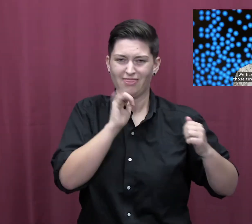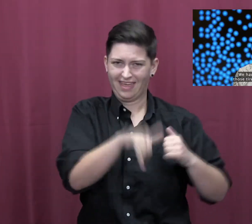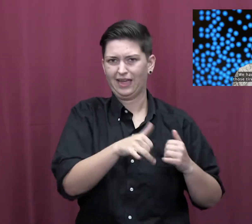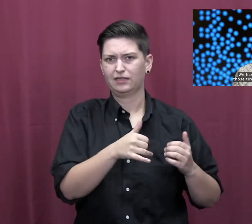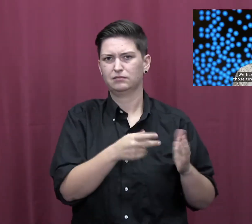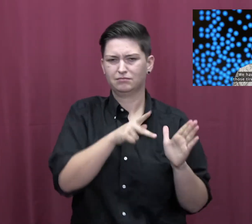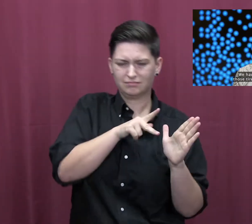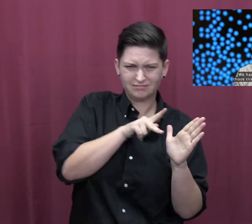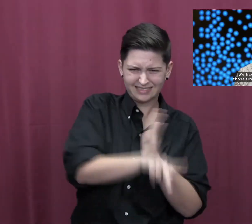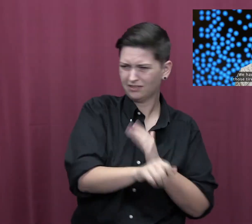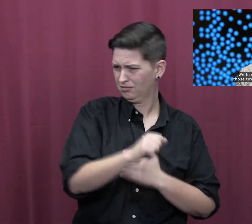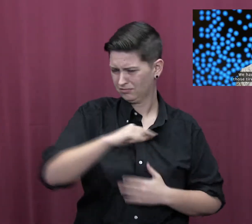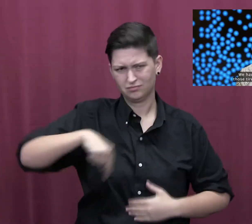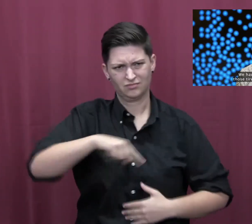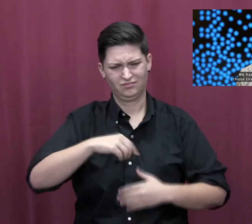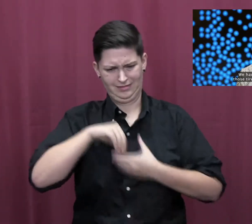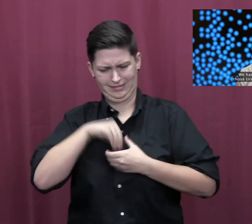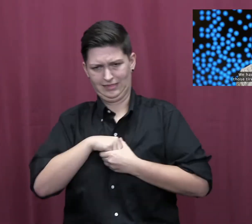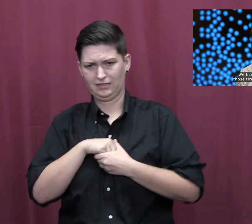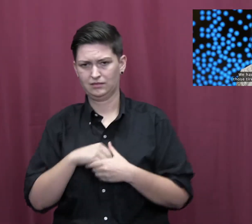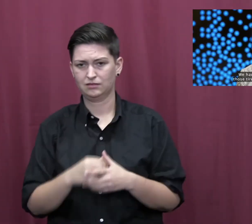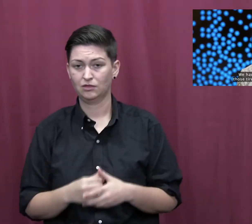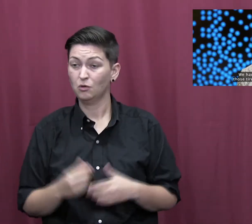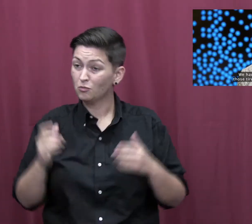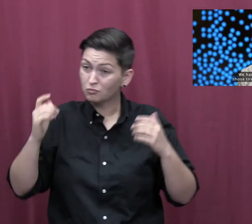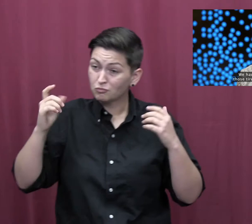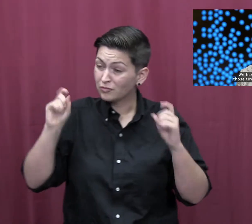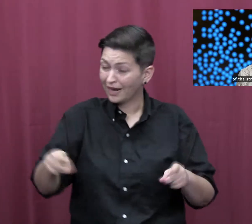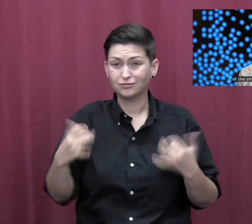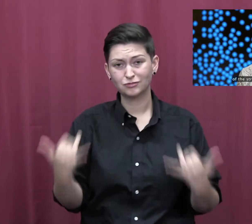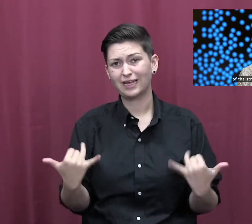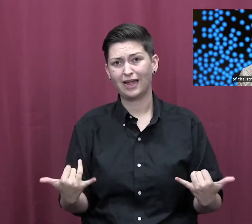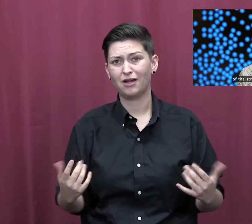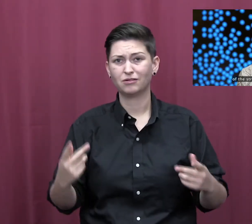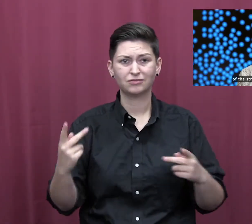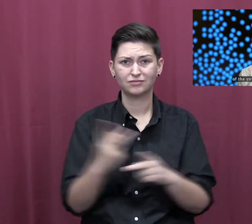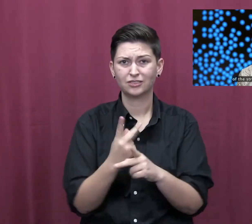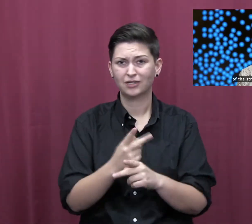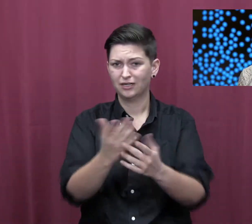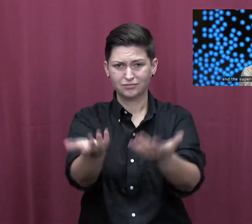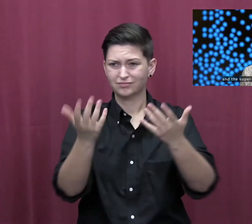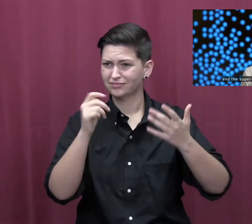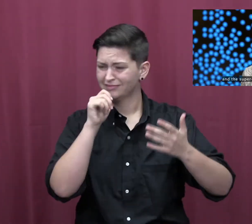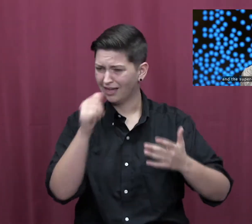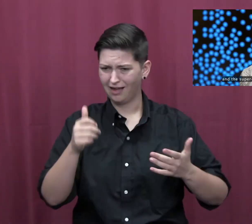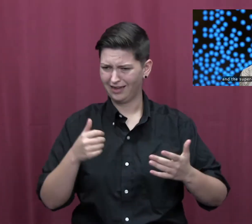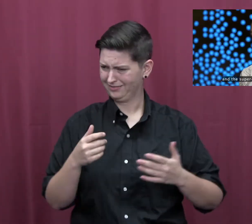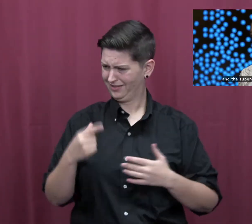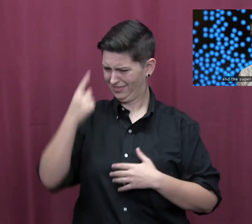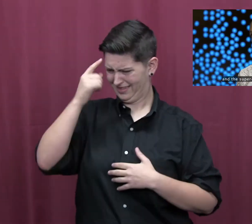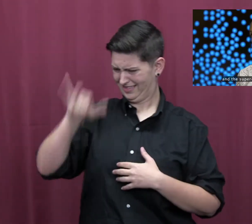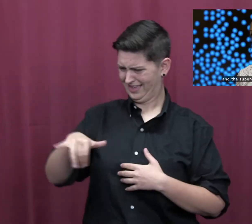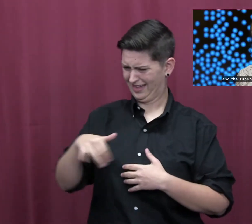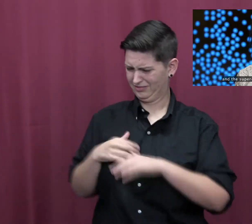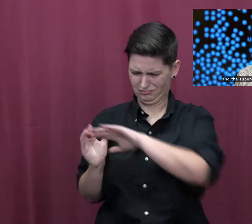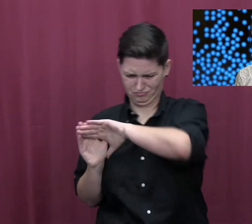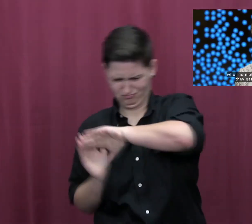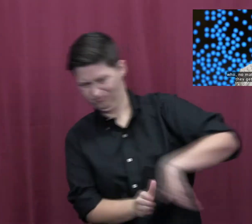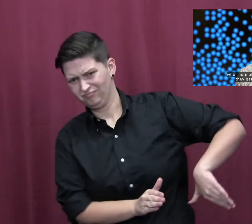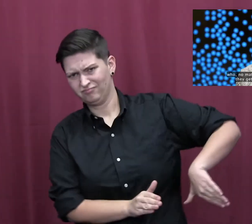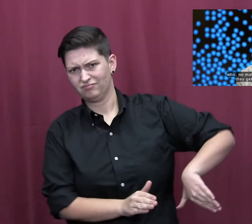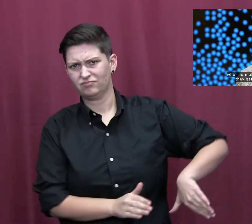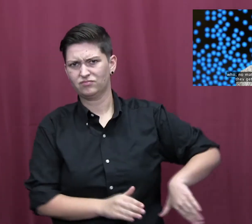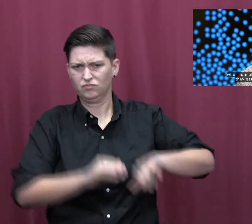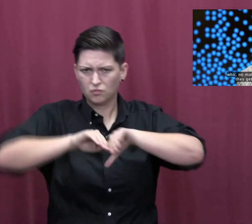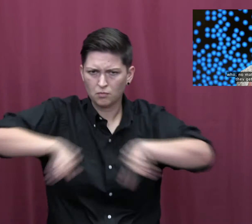have got to retire those tired old narratives of the strong Black woman and the super masculine Black man who,